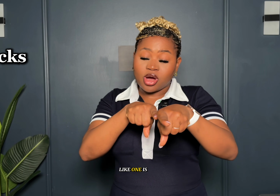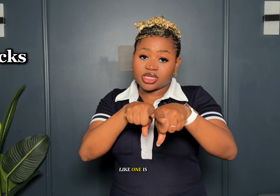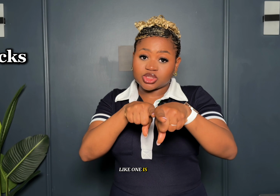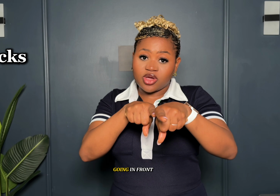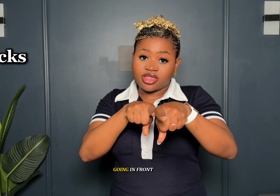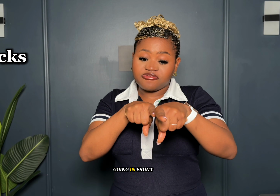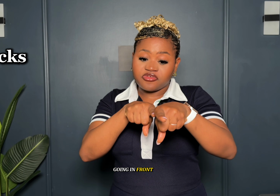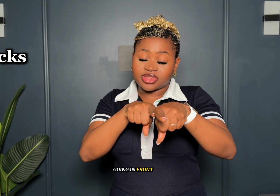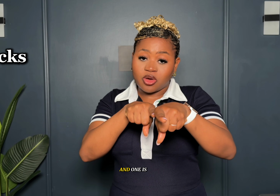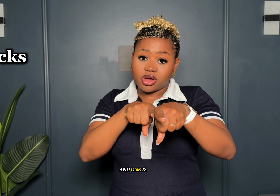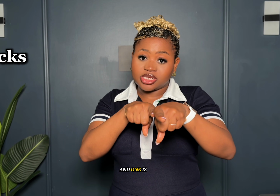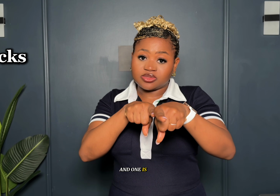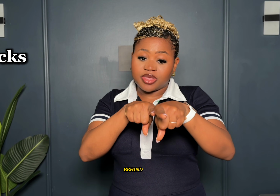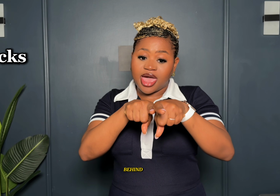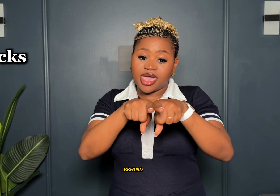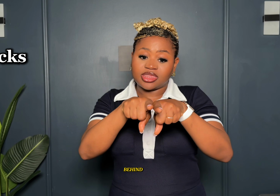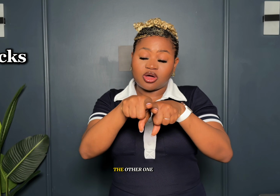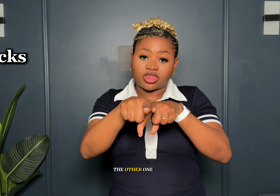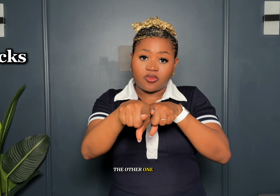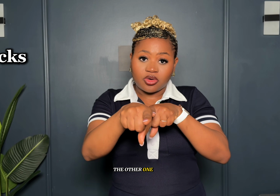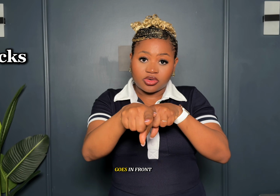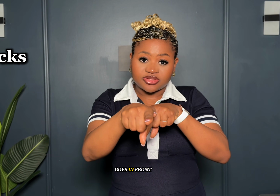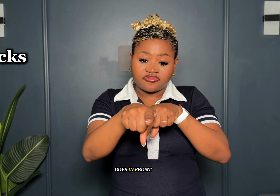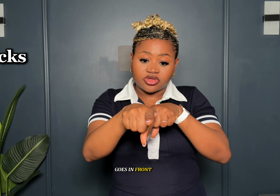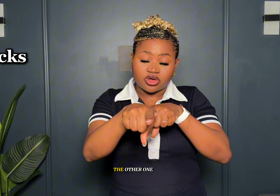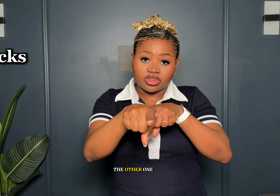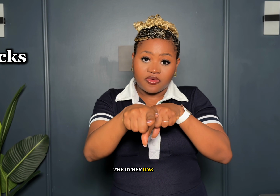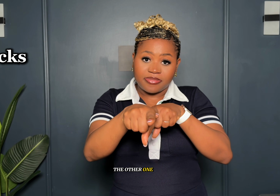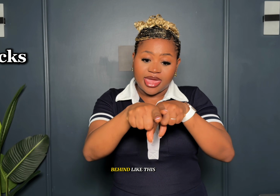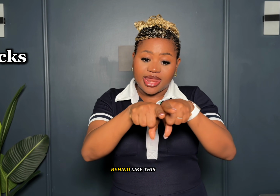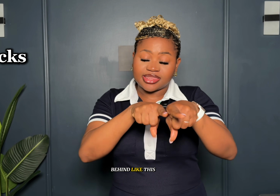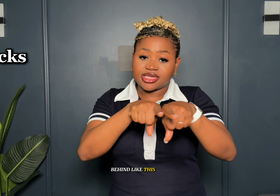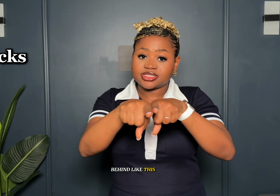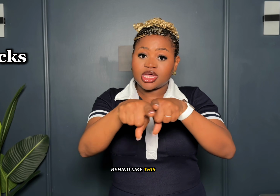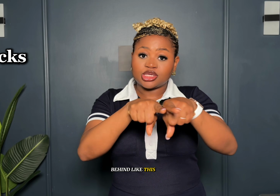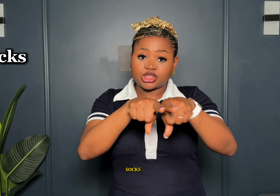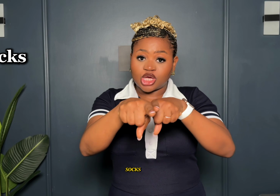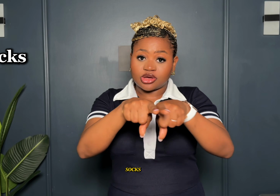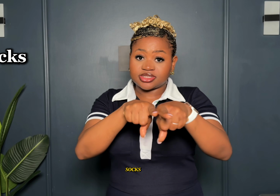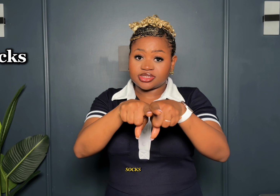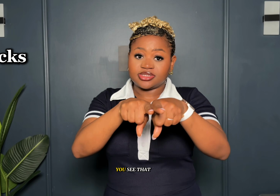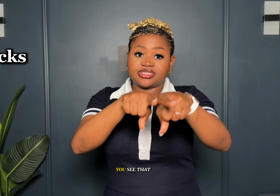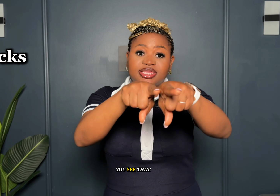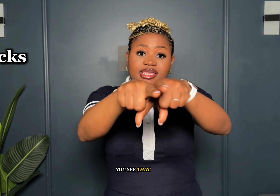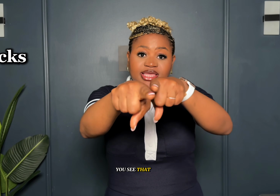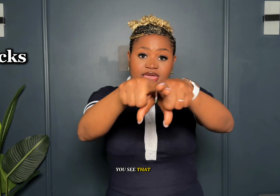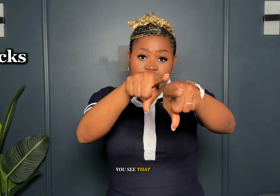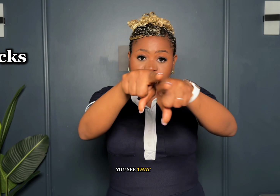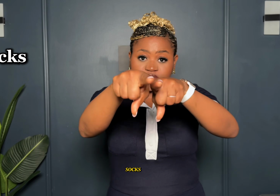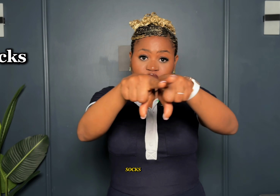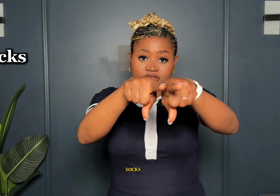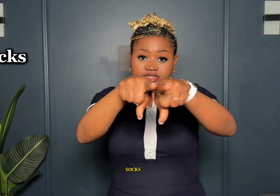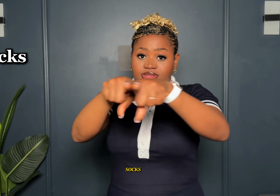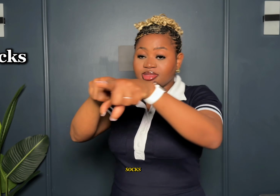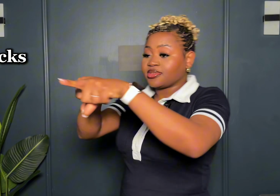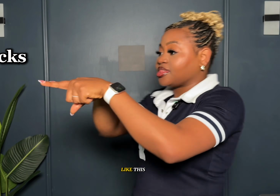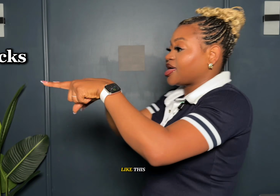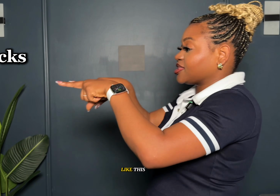is going in front and one is behind, the other one goes in front, the other one behind, like this. Socks. You see that? Socks. Like